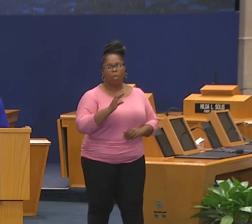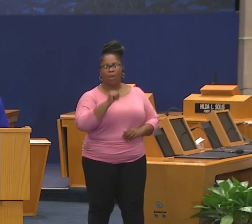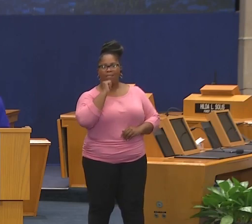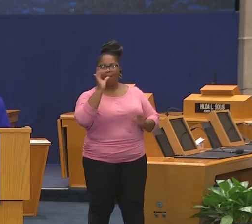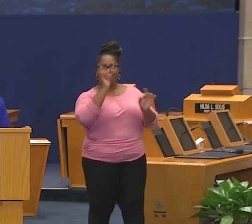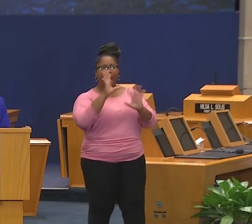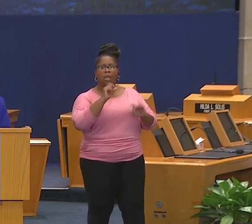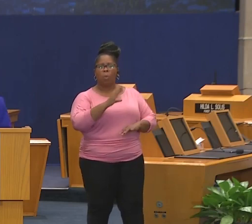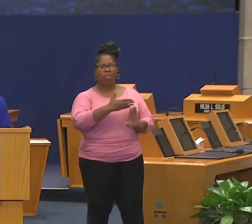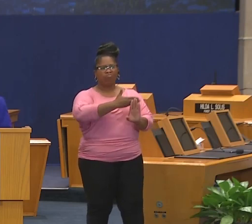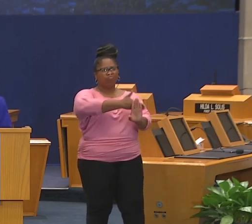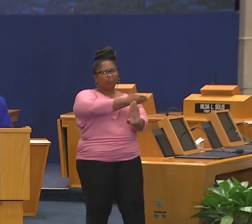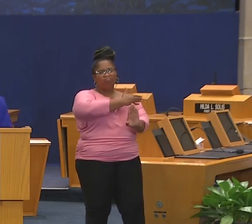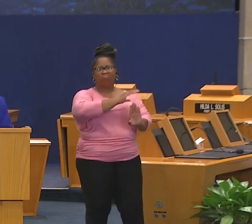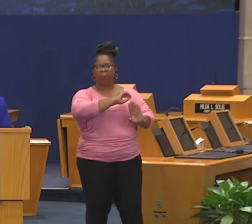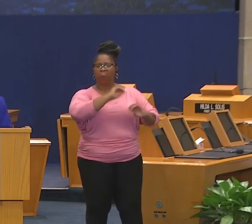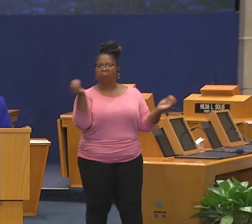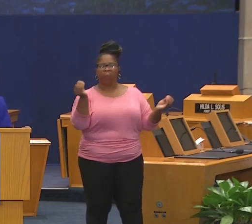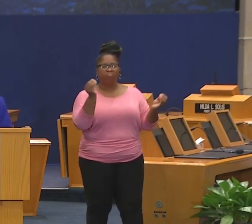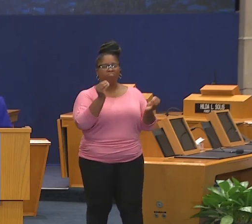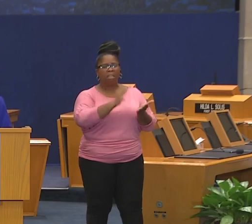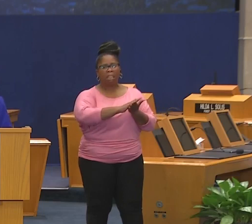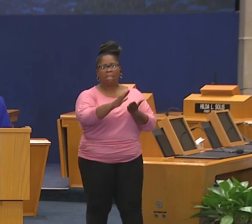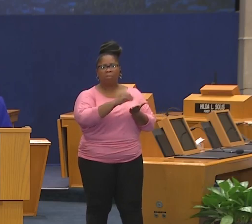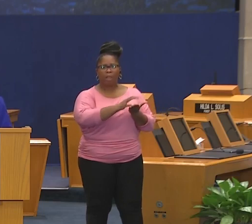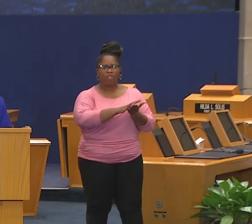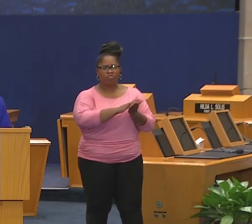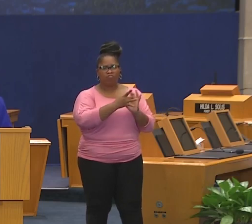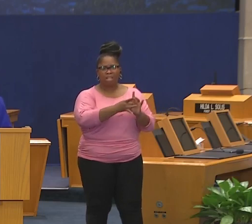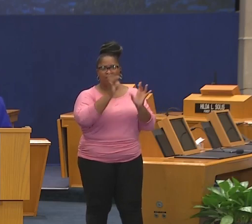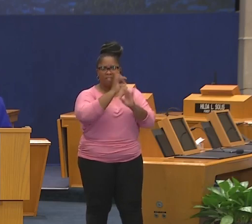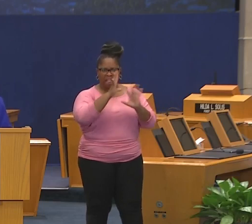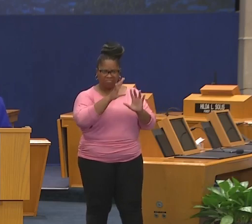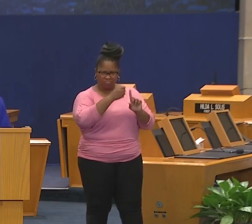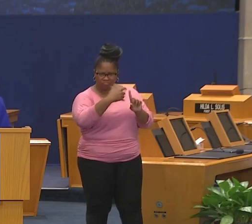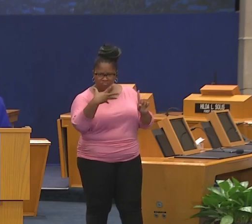violent record? Can you elaborate on how that's working?